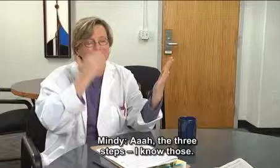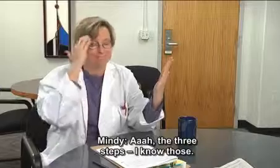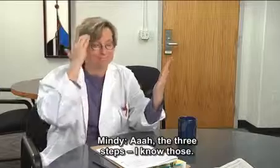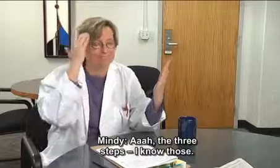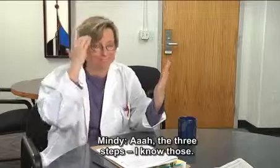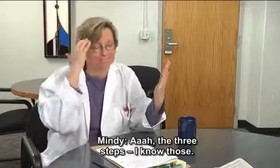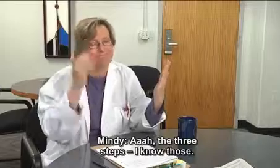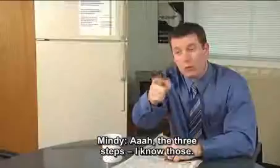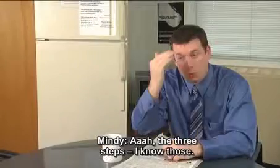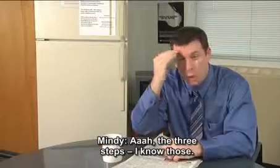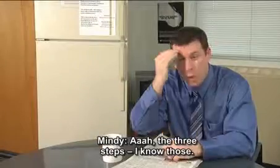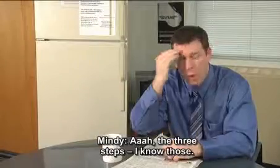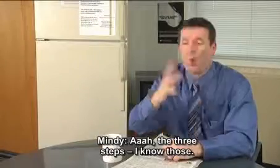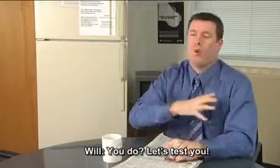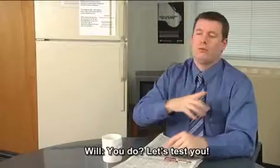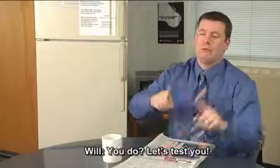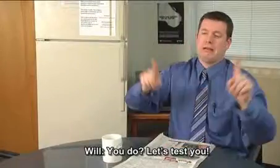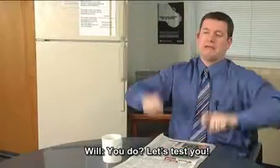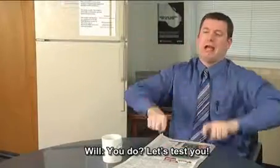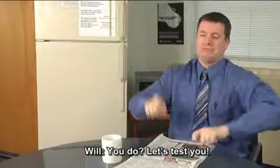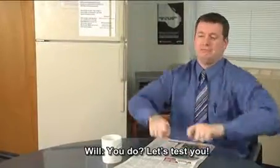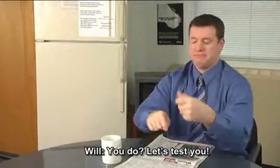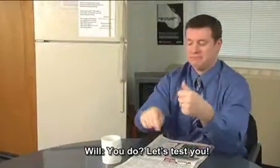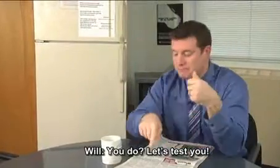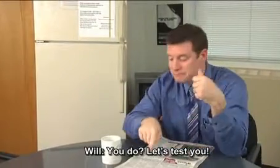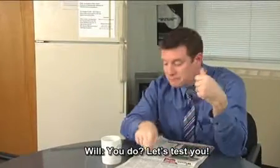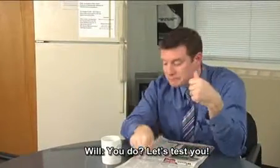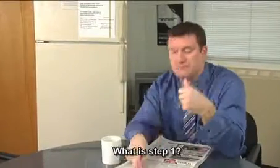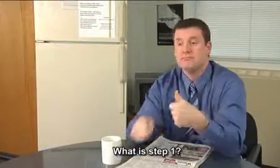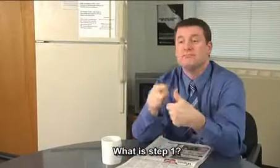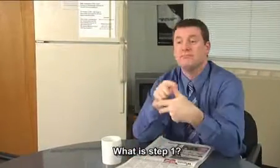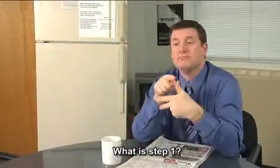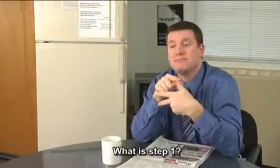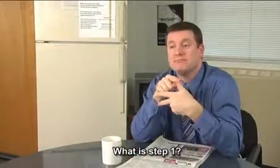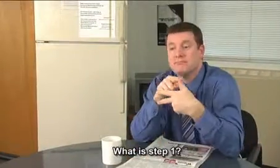steps. I know those. You do? Let's test you. What's step 1?